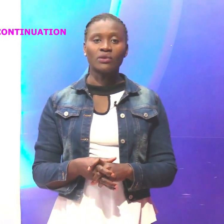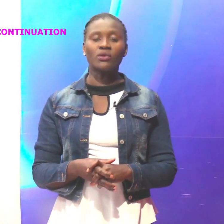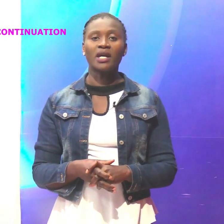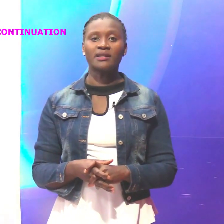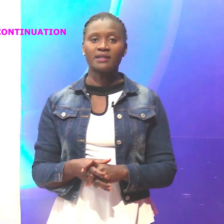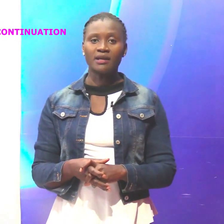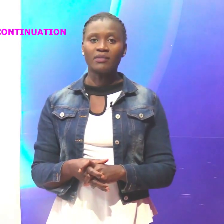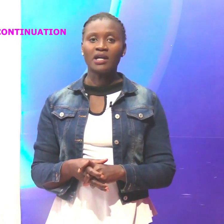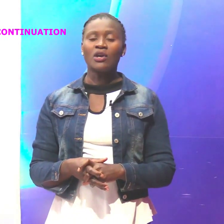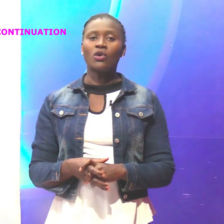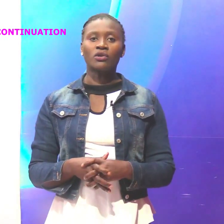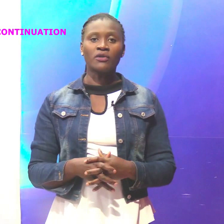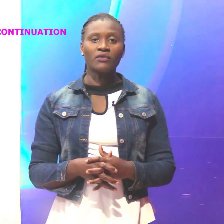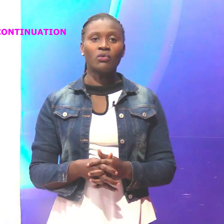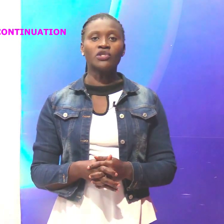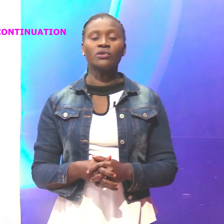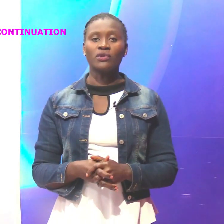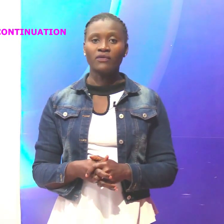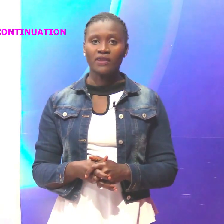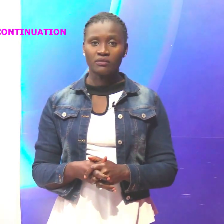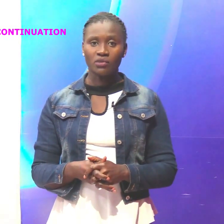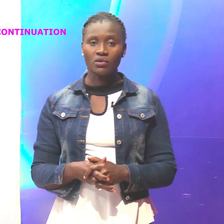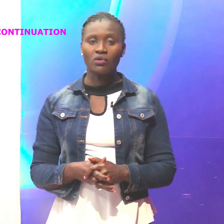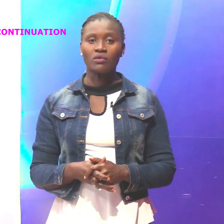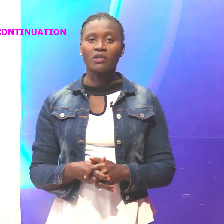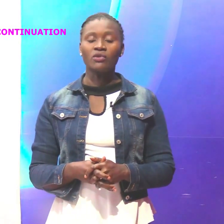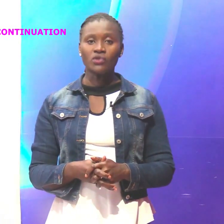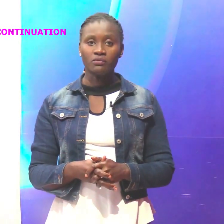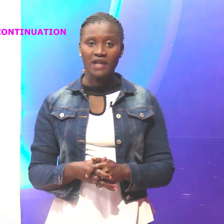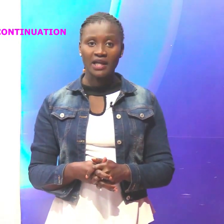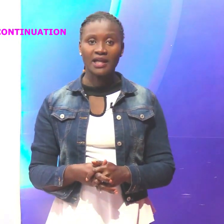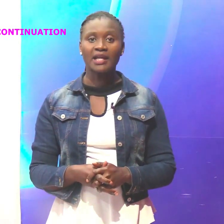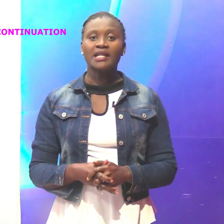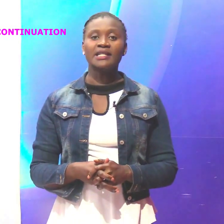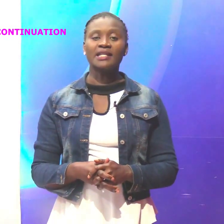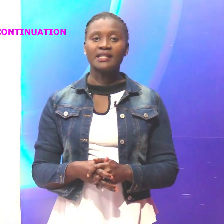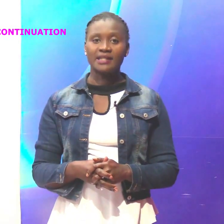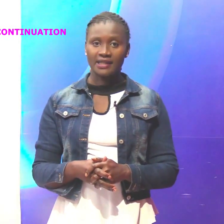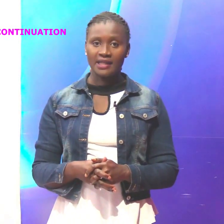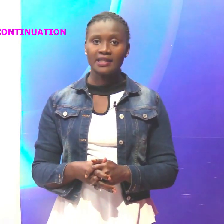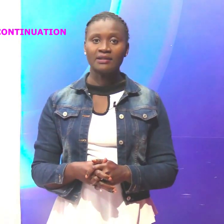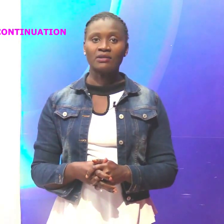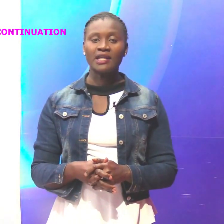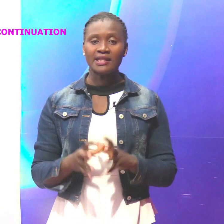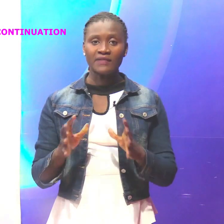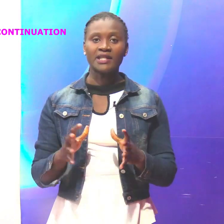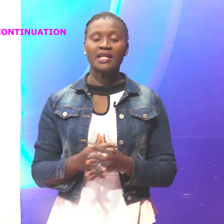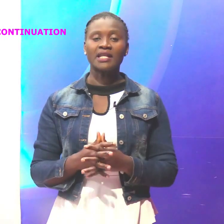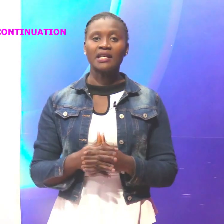that number, or if you're watching through the Facebook or on my YouTube channel, just send it, or just leave it an idea that you want us